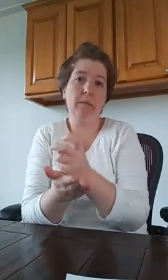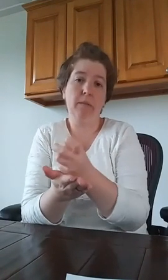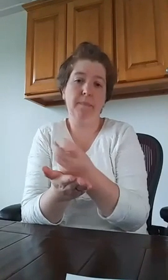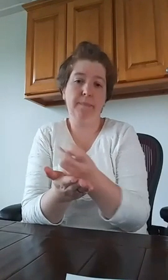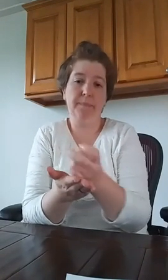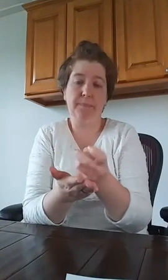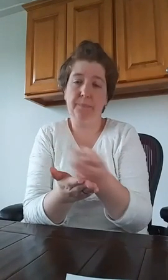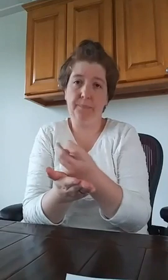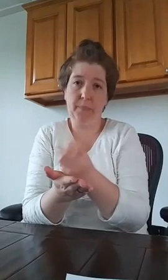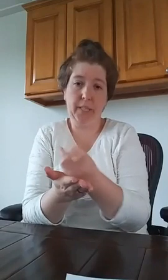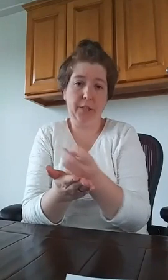seizure